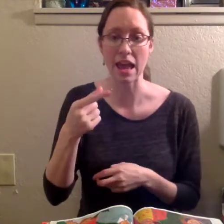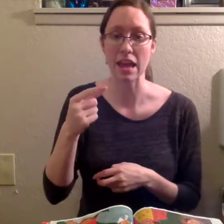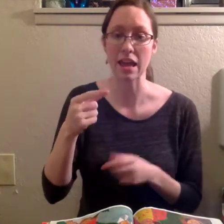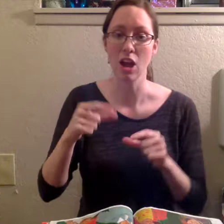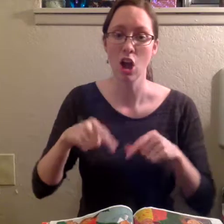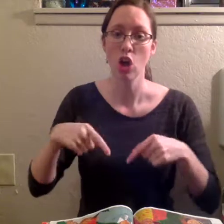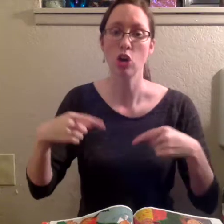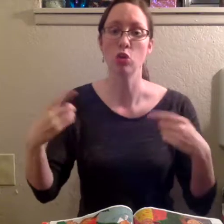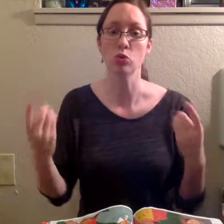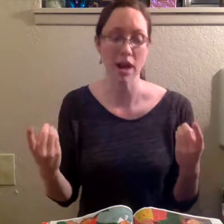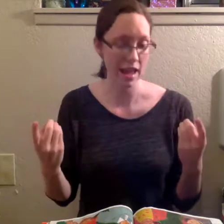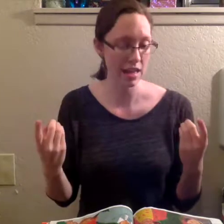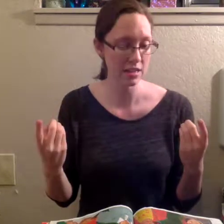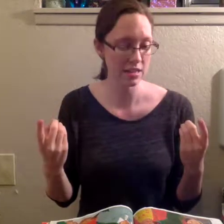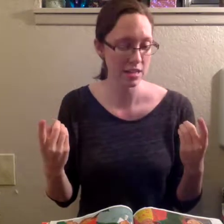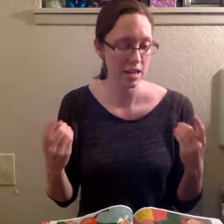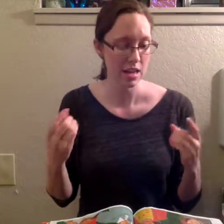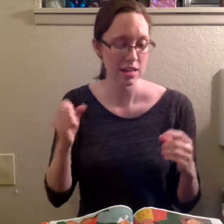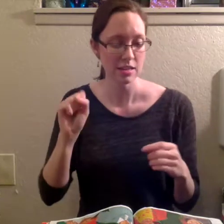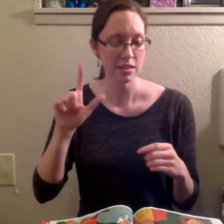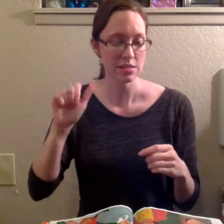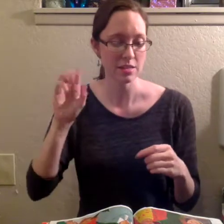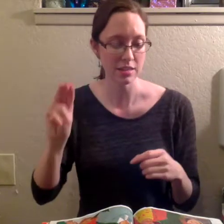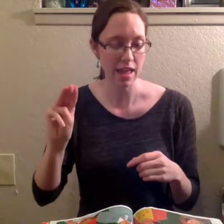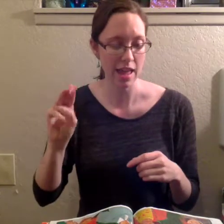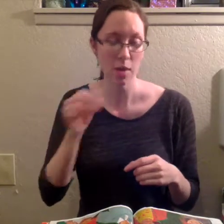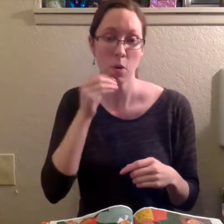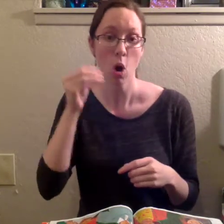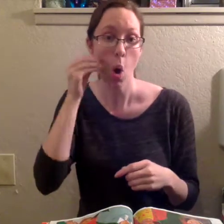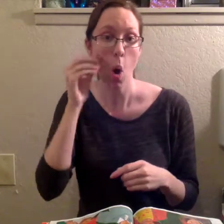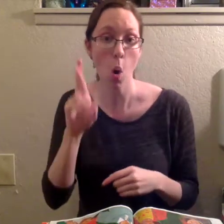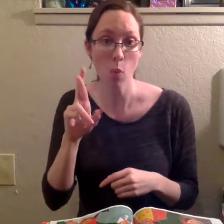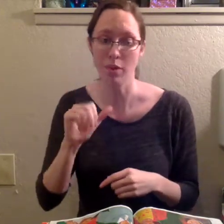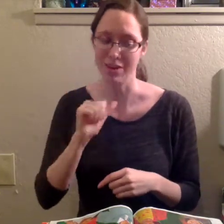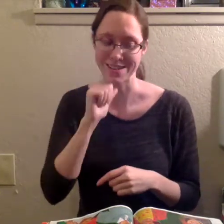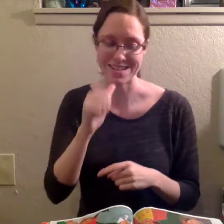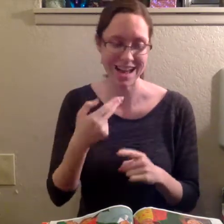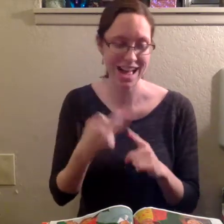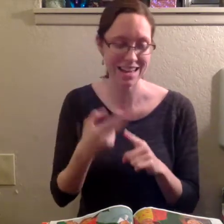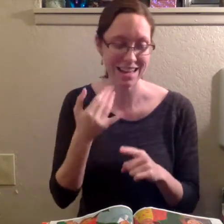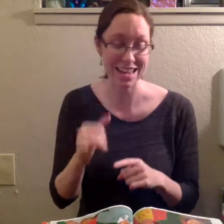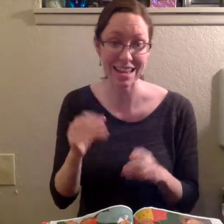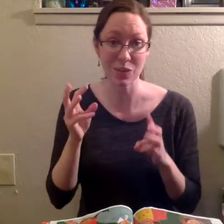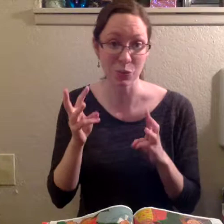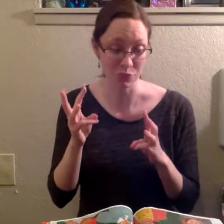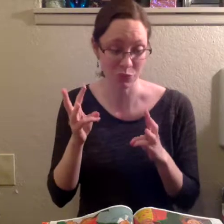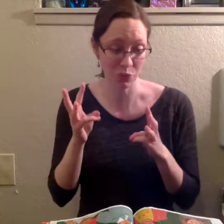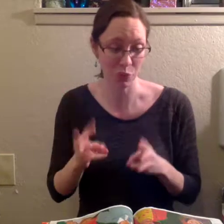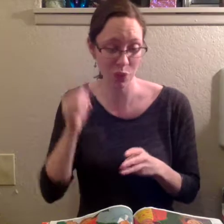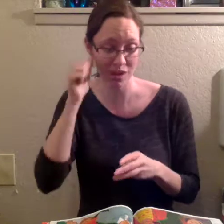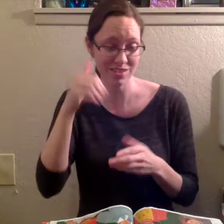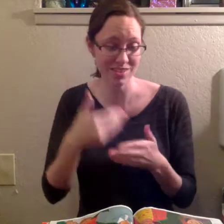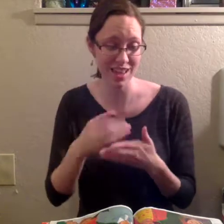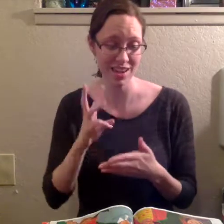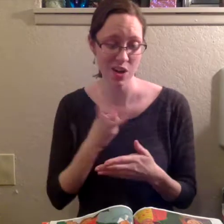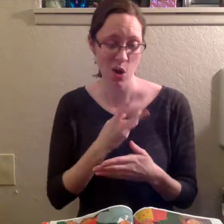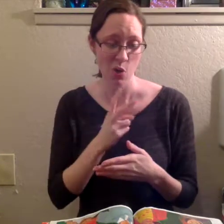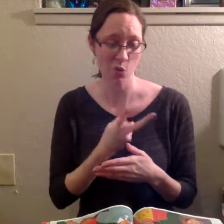a grand slam homer not hitting Well, son,